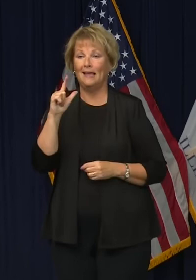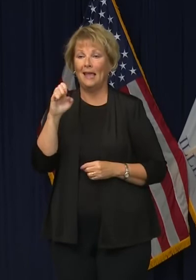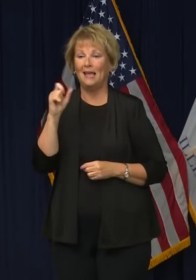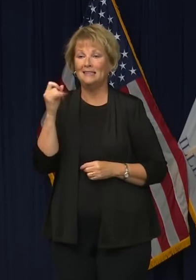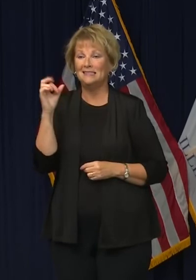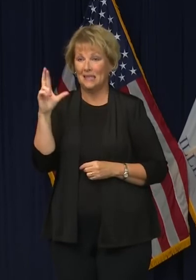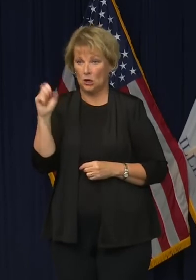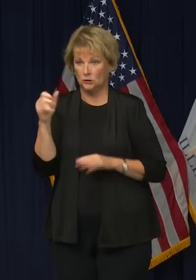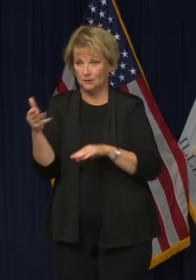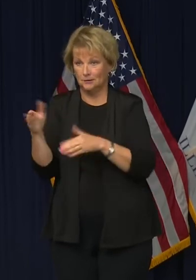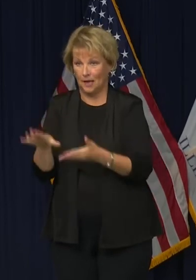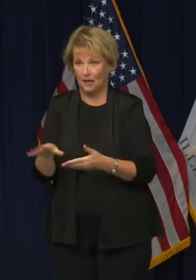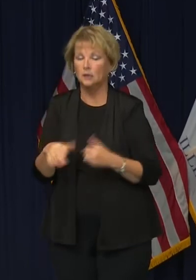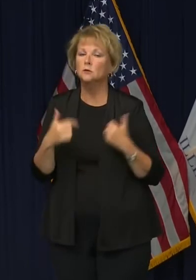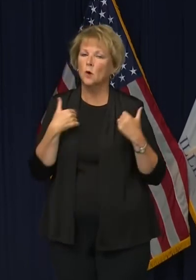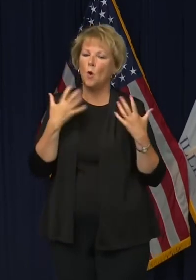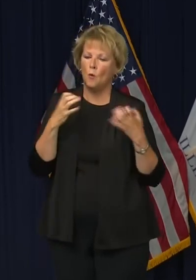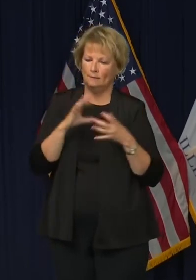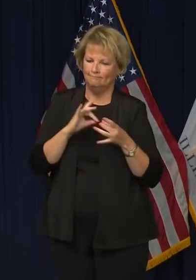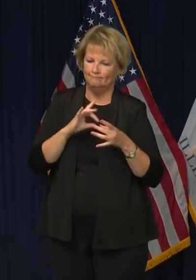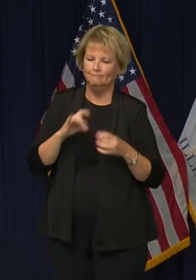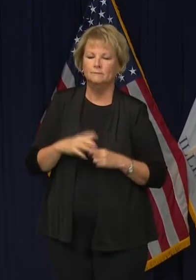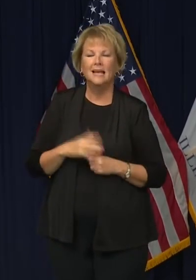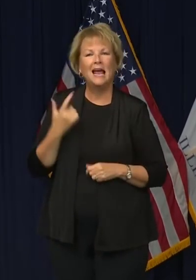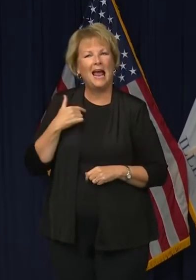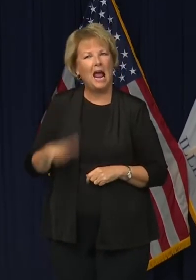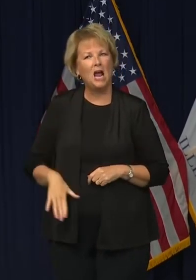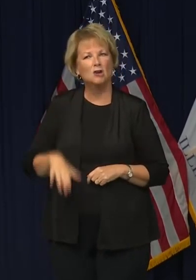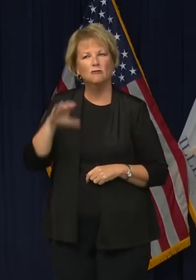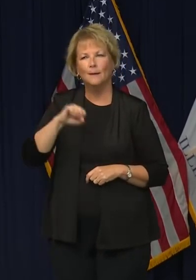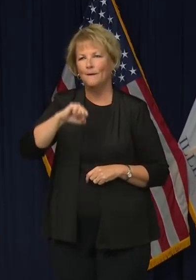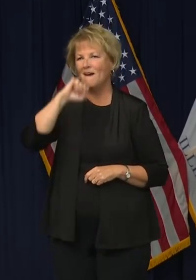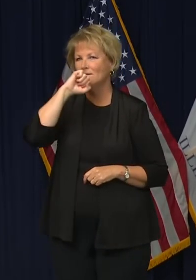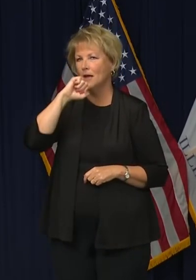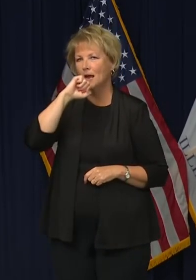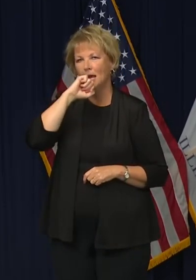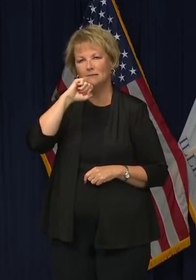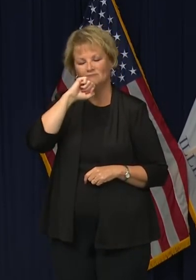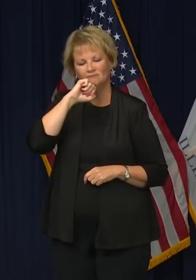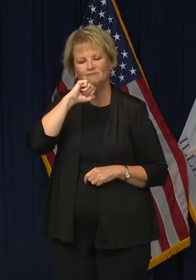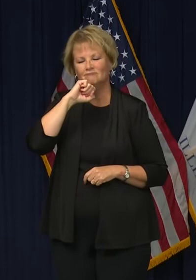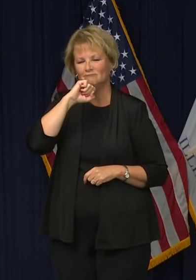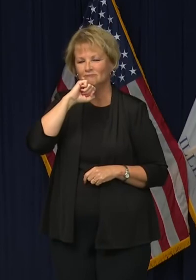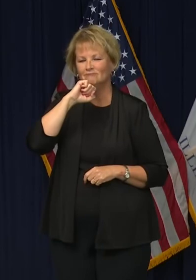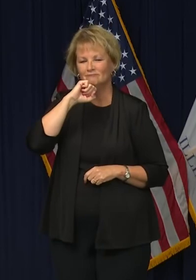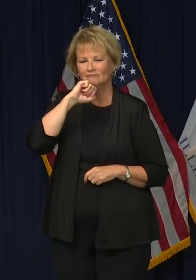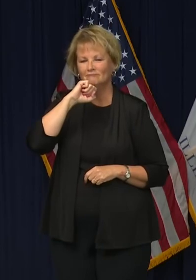comment on Gale Sayers? I do. Look, I grew up a fan of